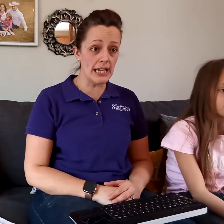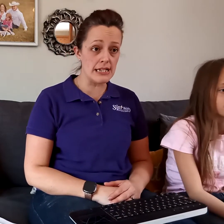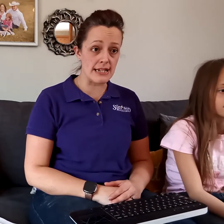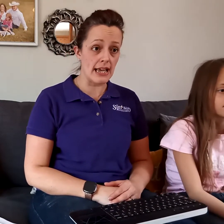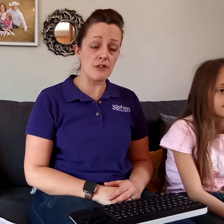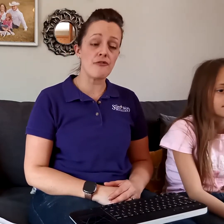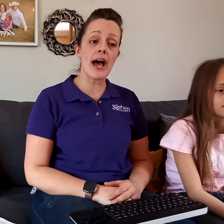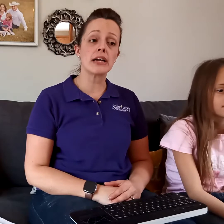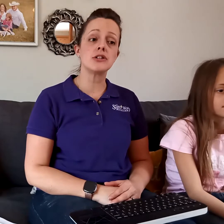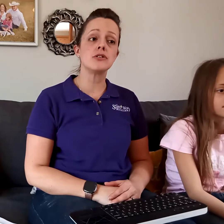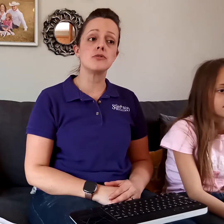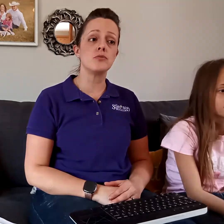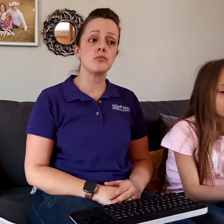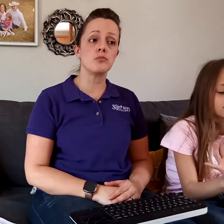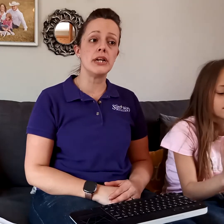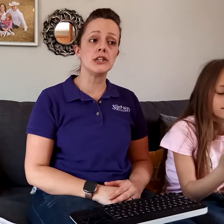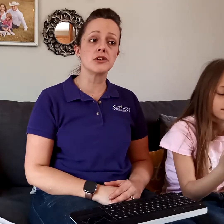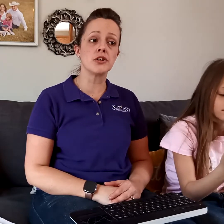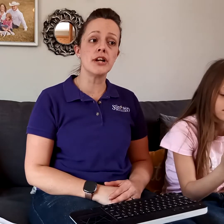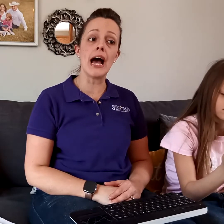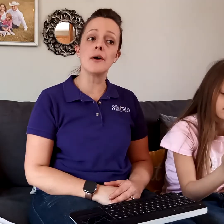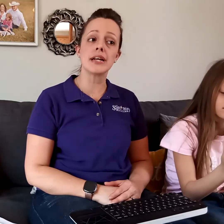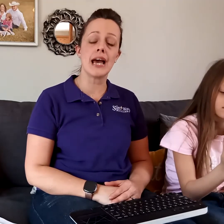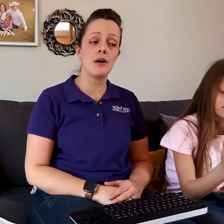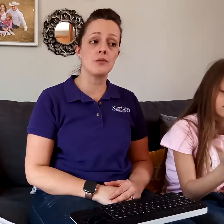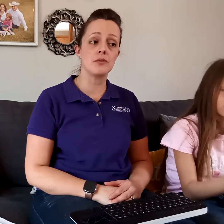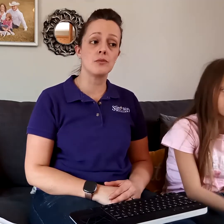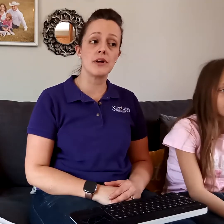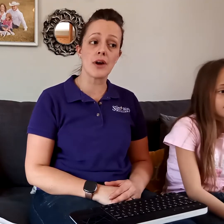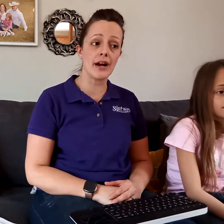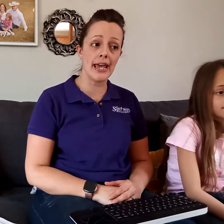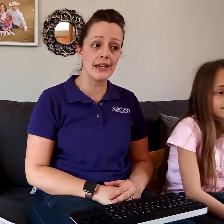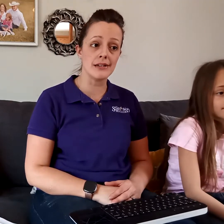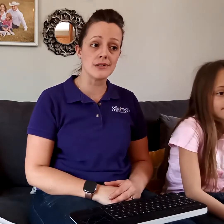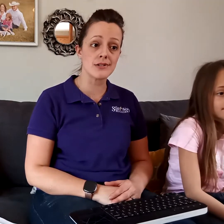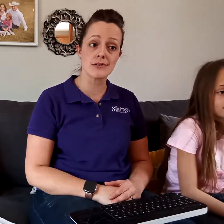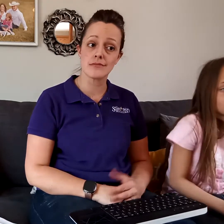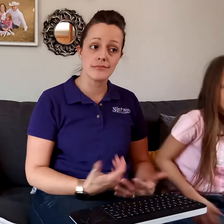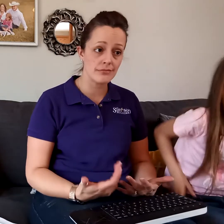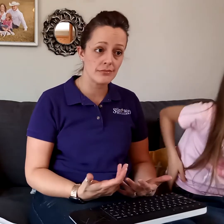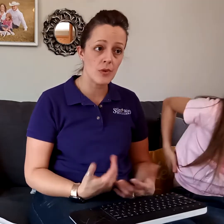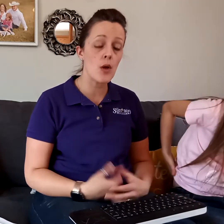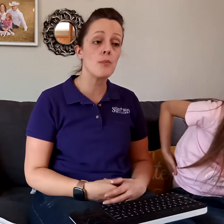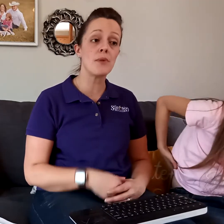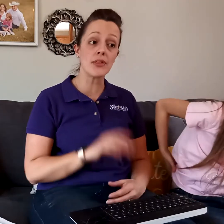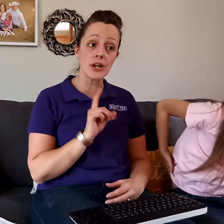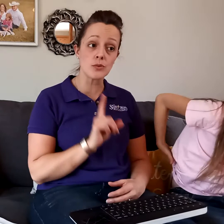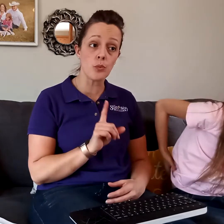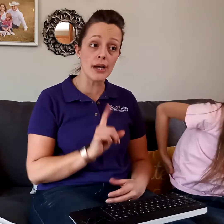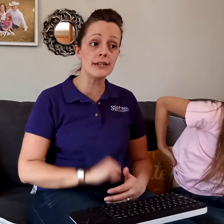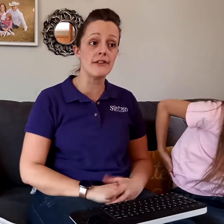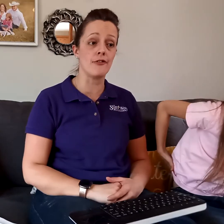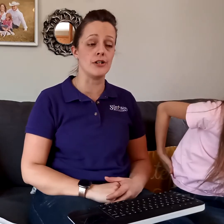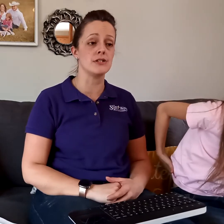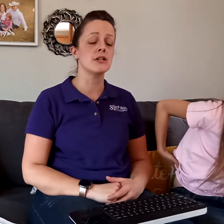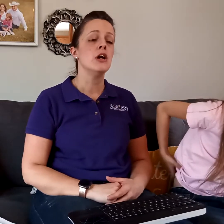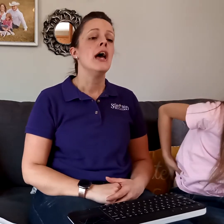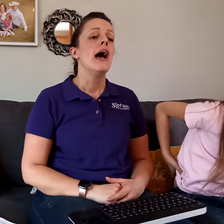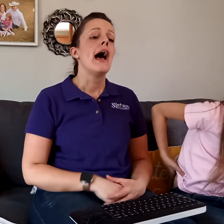easy. And in fact, we learn how to count with our hands, but there is one difference. How